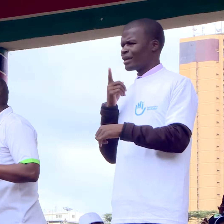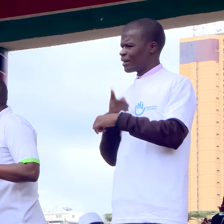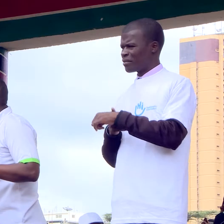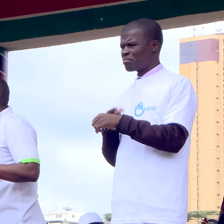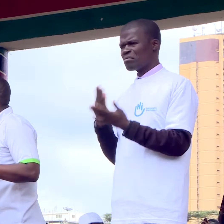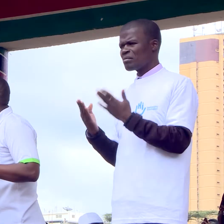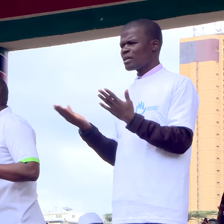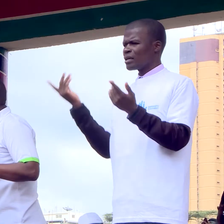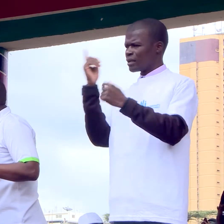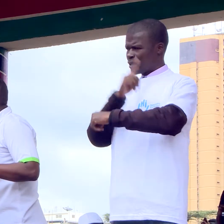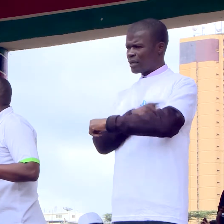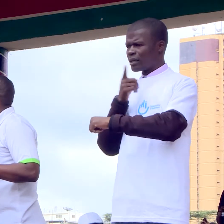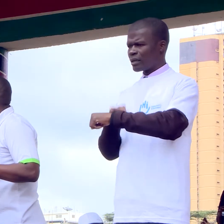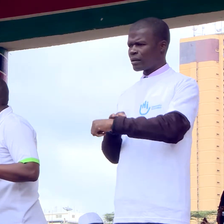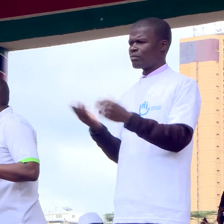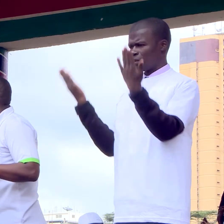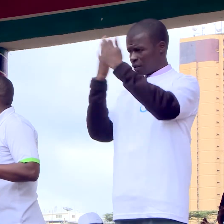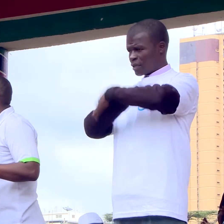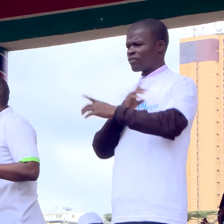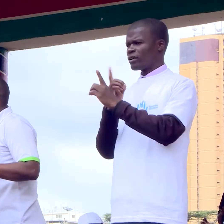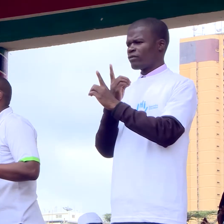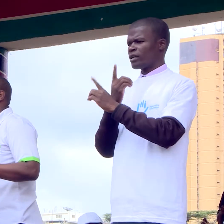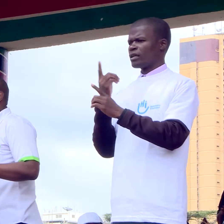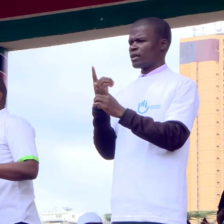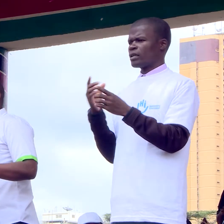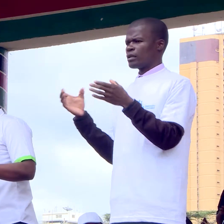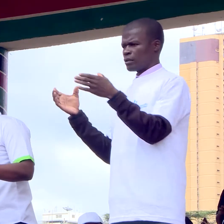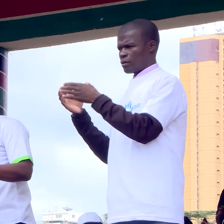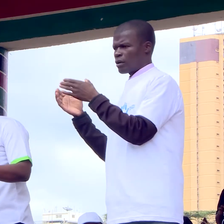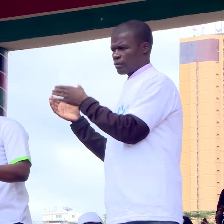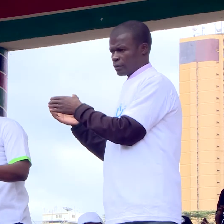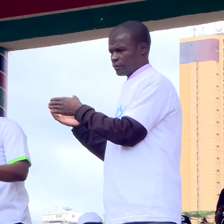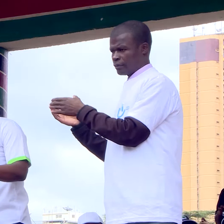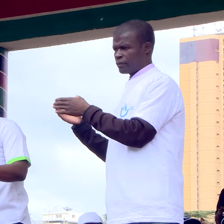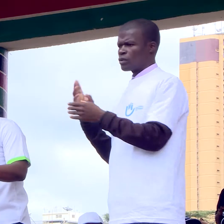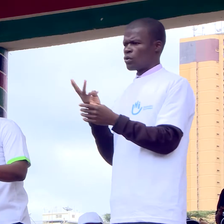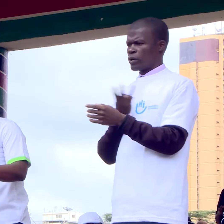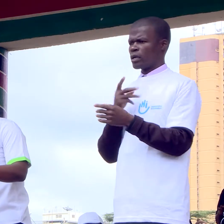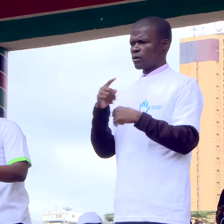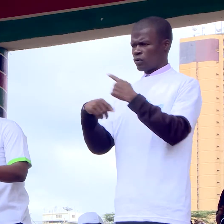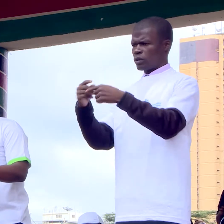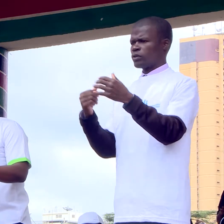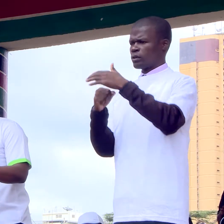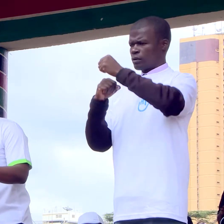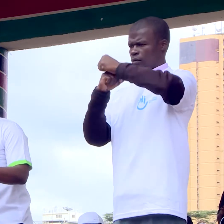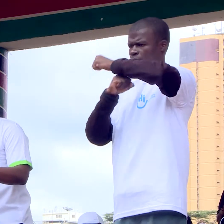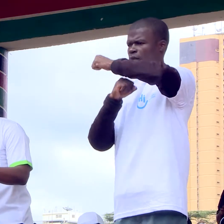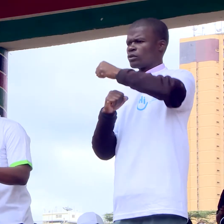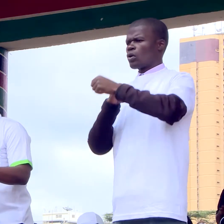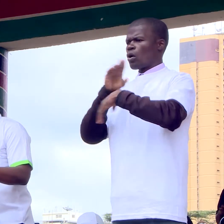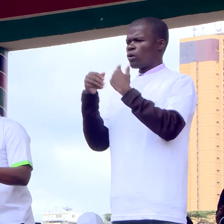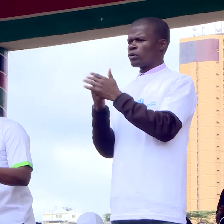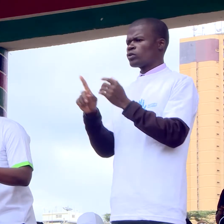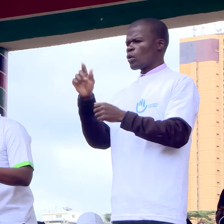day, during the night, in your different department, we will continue to support you in all your activity. Kwa hayo